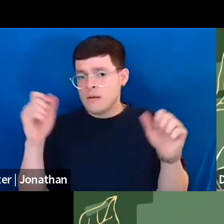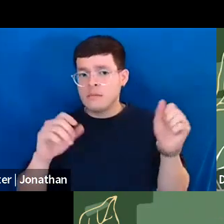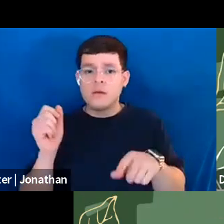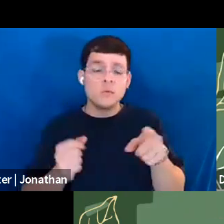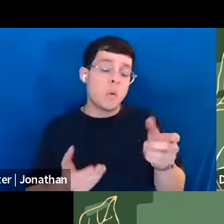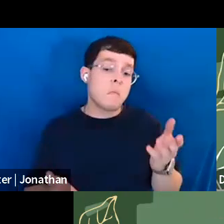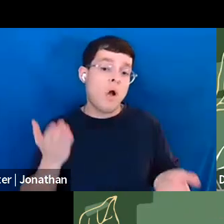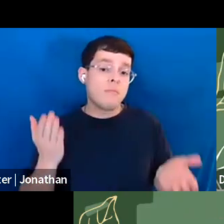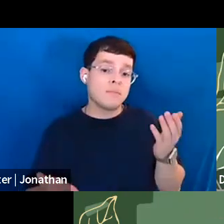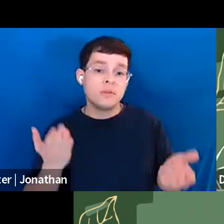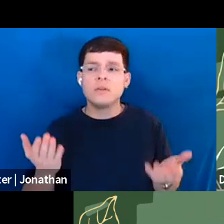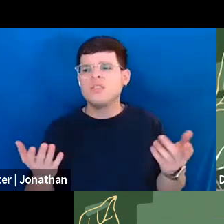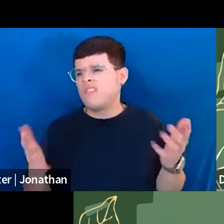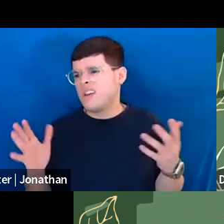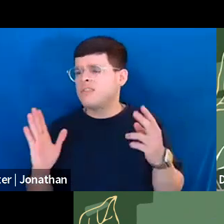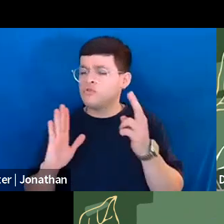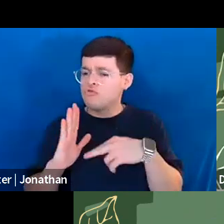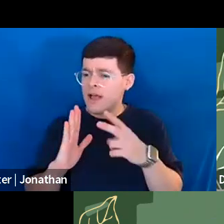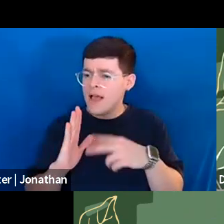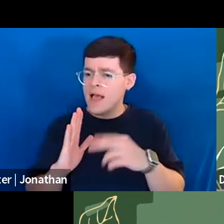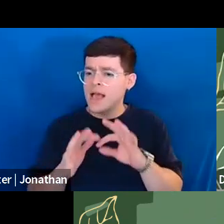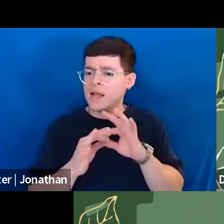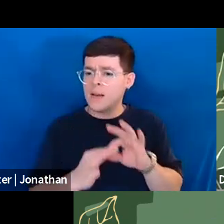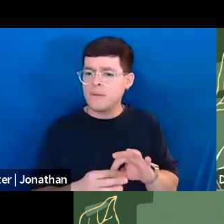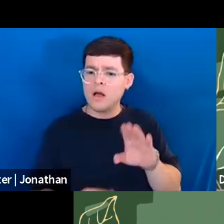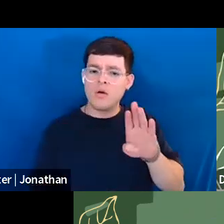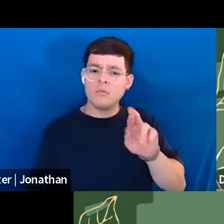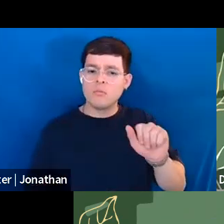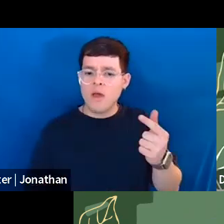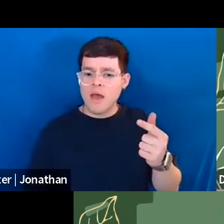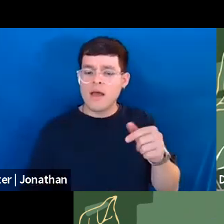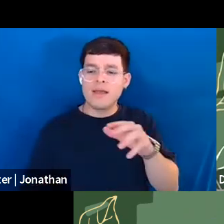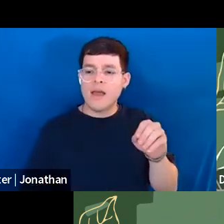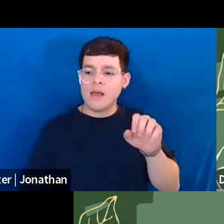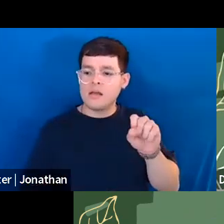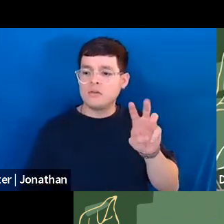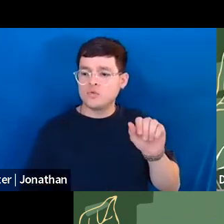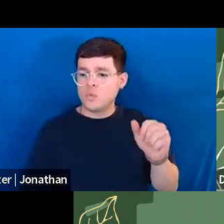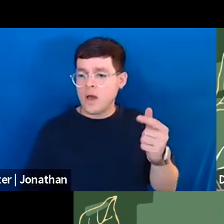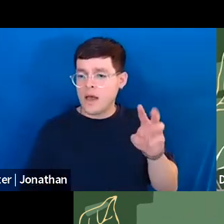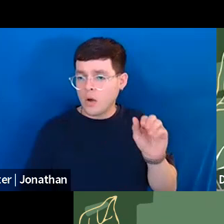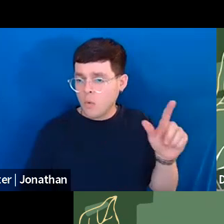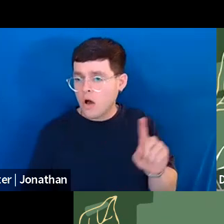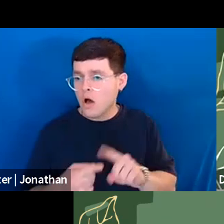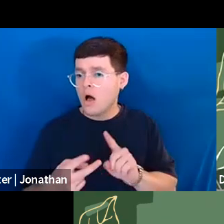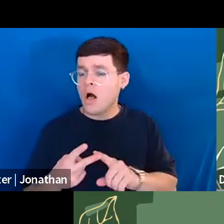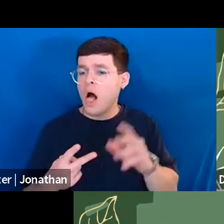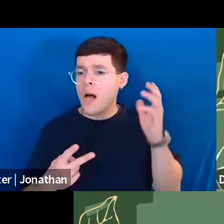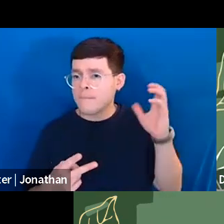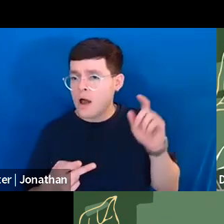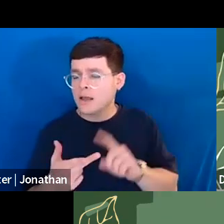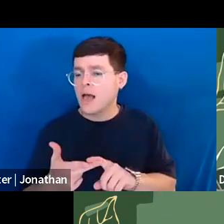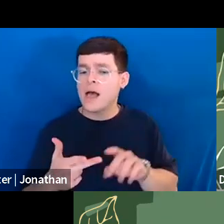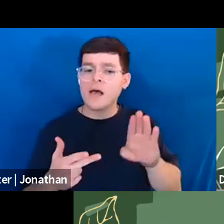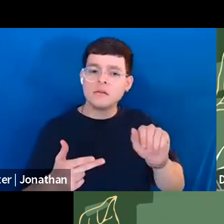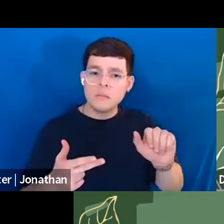probably, like, you've read about the brag and swag wall. You've read about podcasts and blogs using all